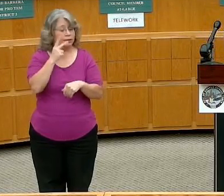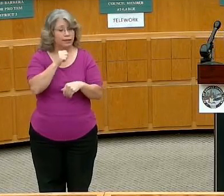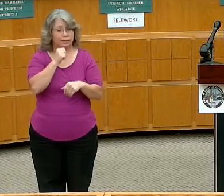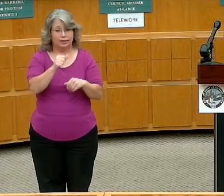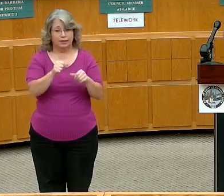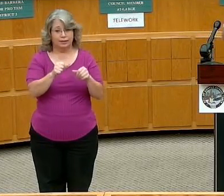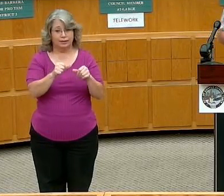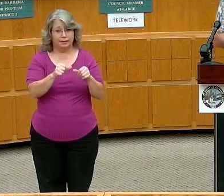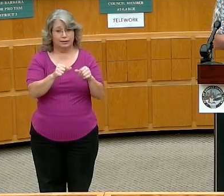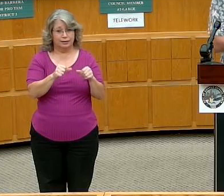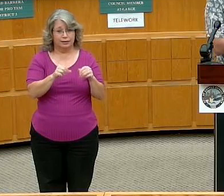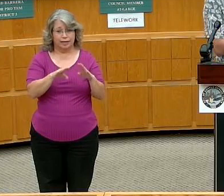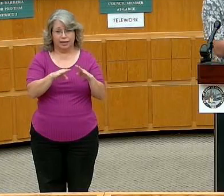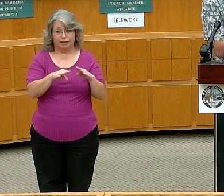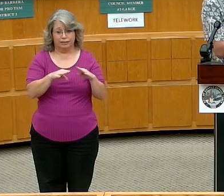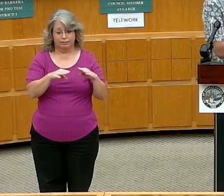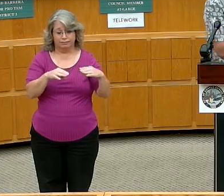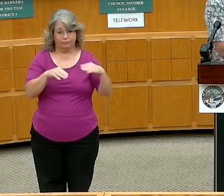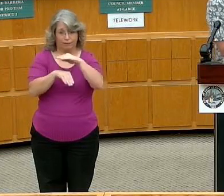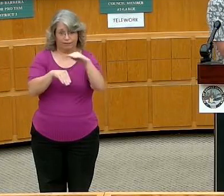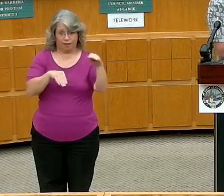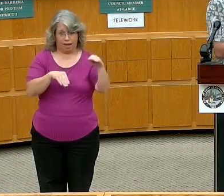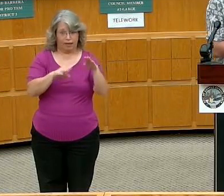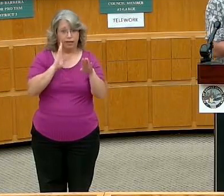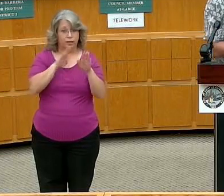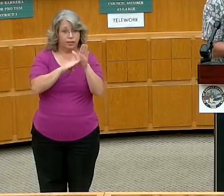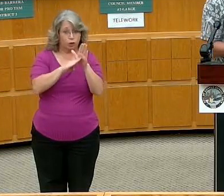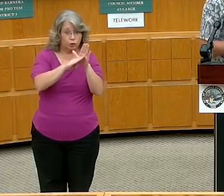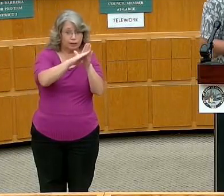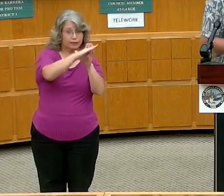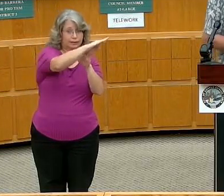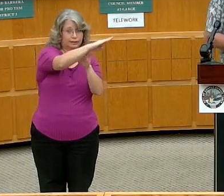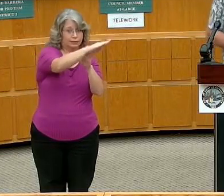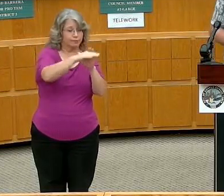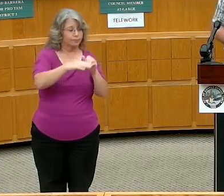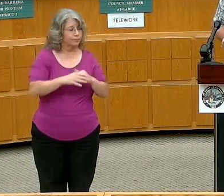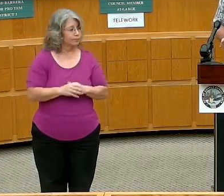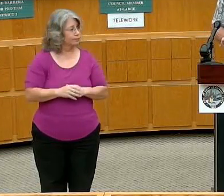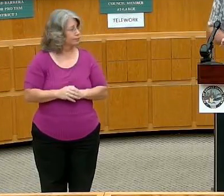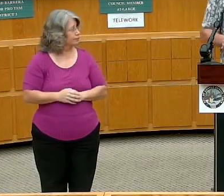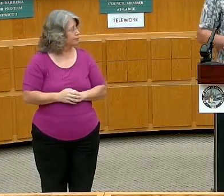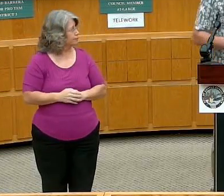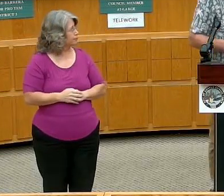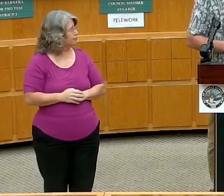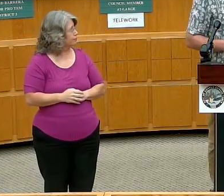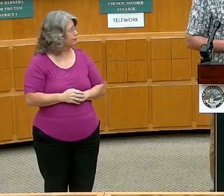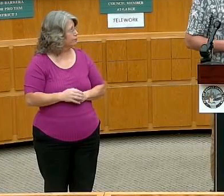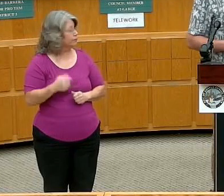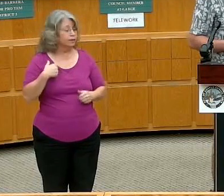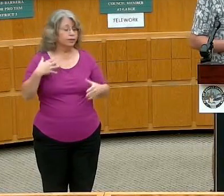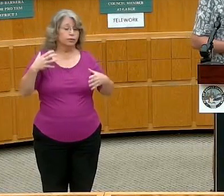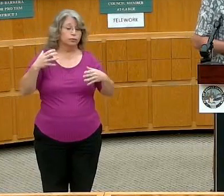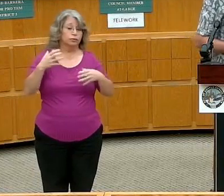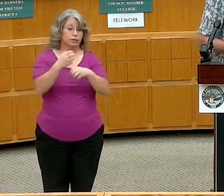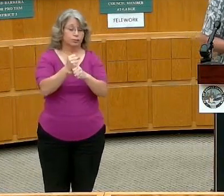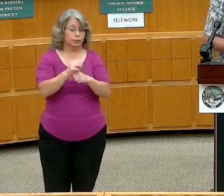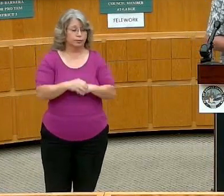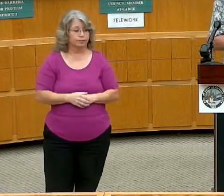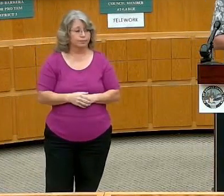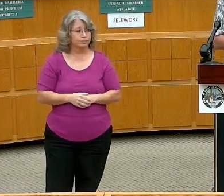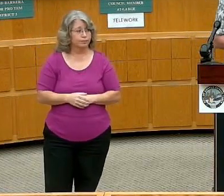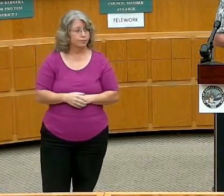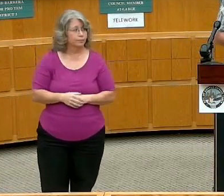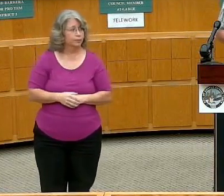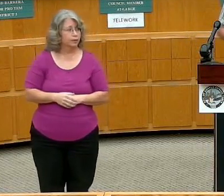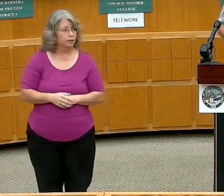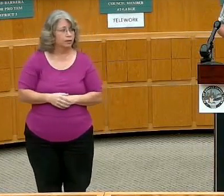it increases the farther out you go. Okay, so here's our summary of this. Social distancing